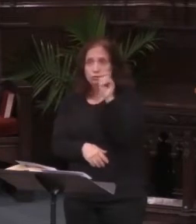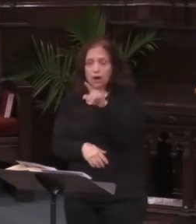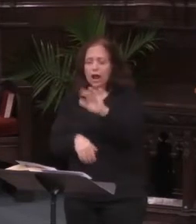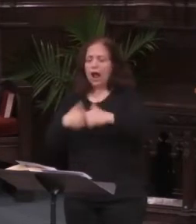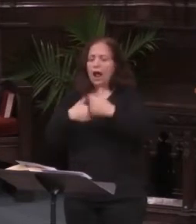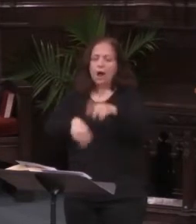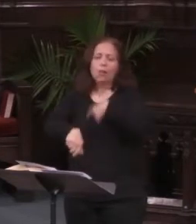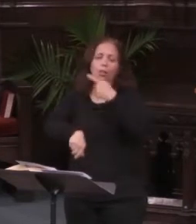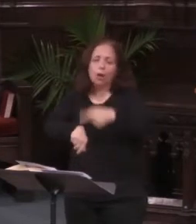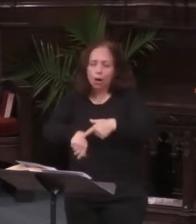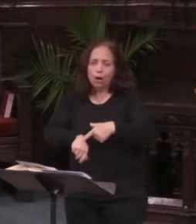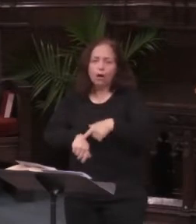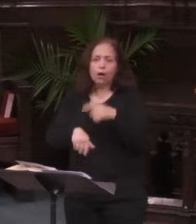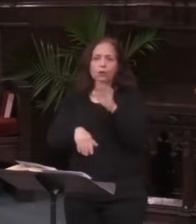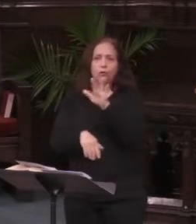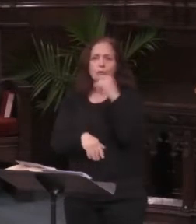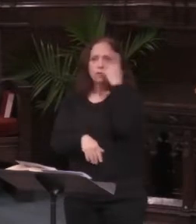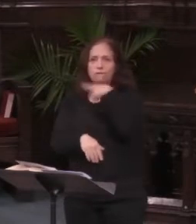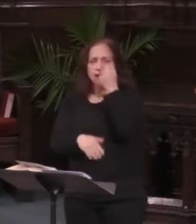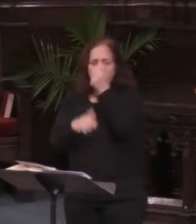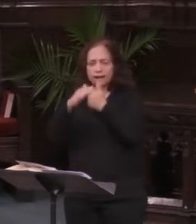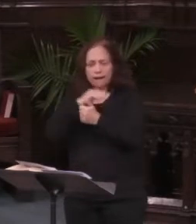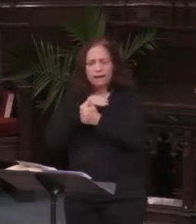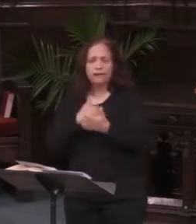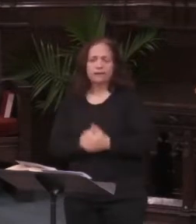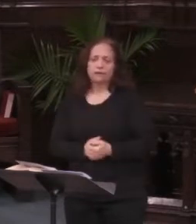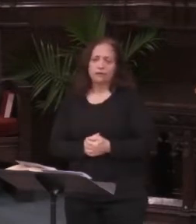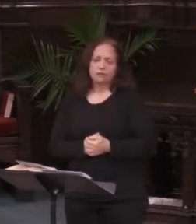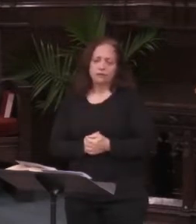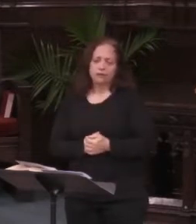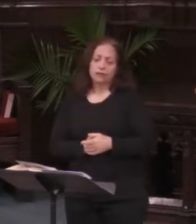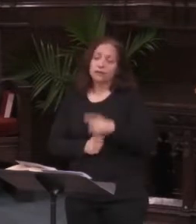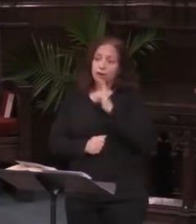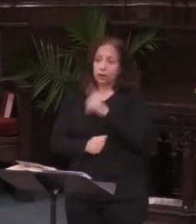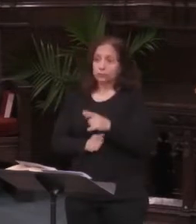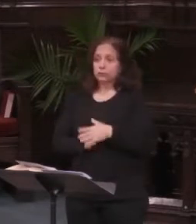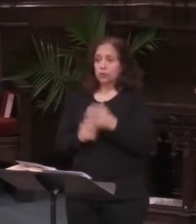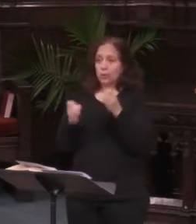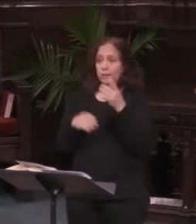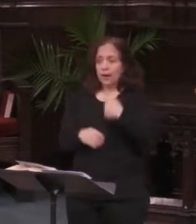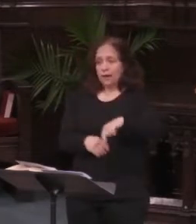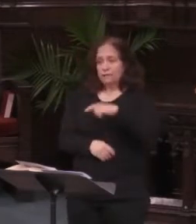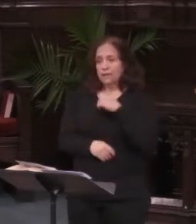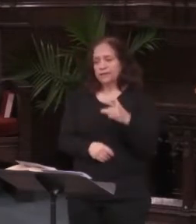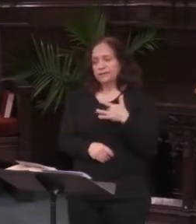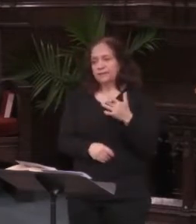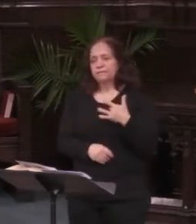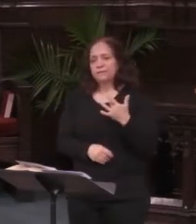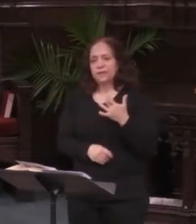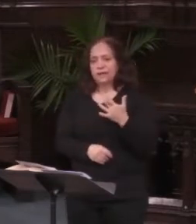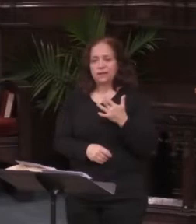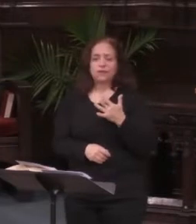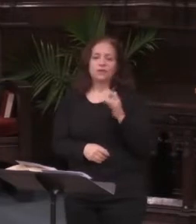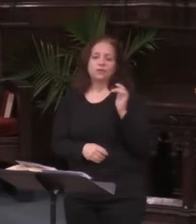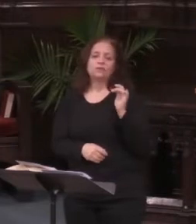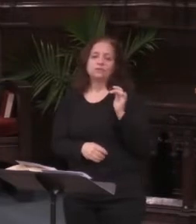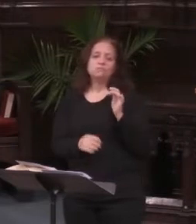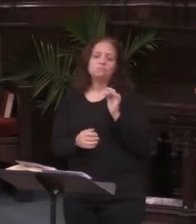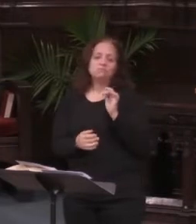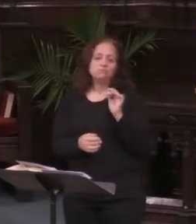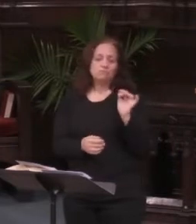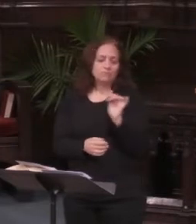How long will you hide your face from me? I'm sure many of us can relate to these poignant